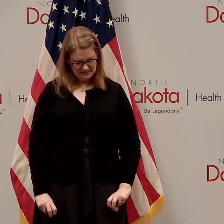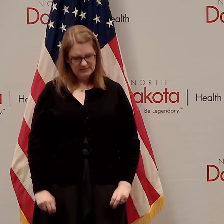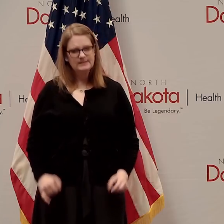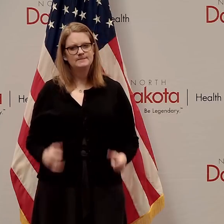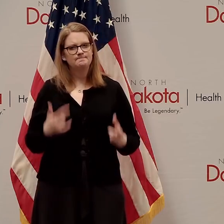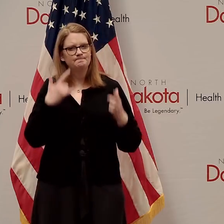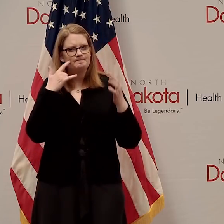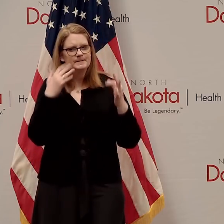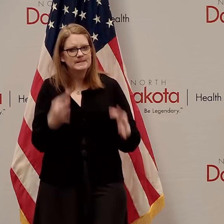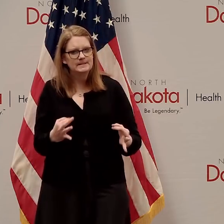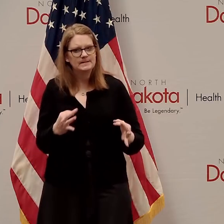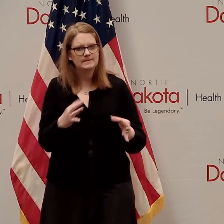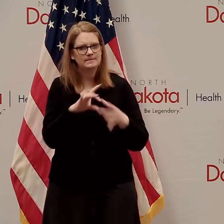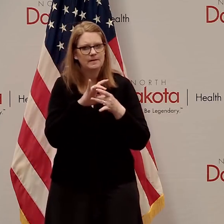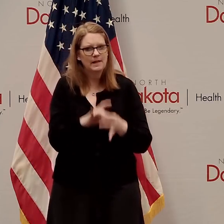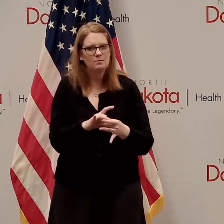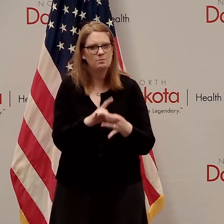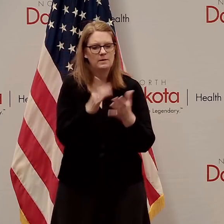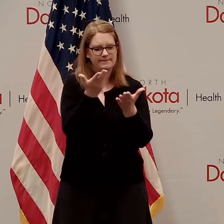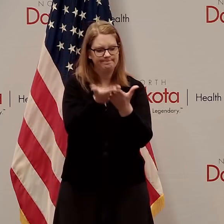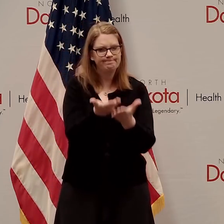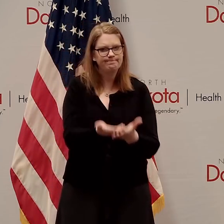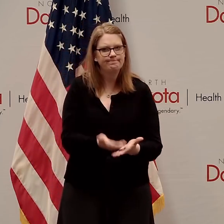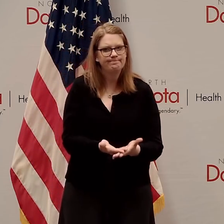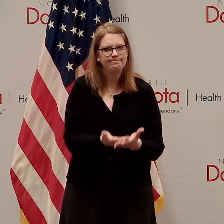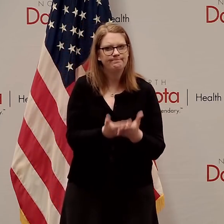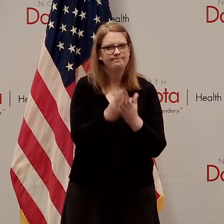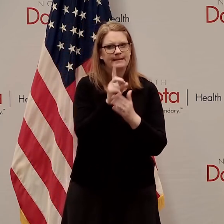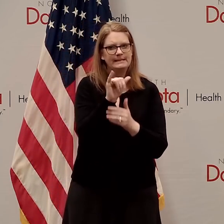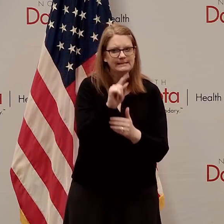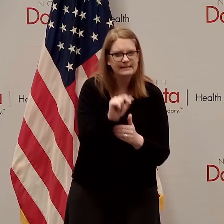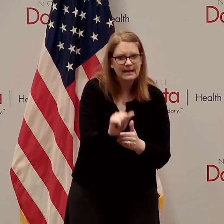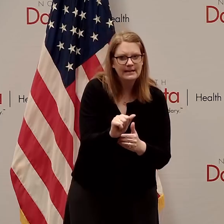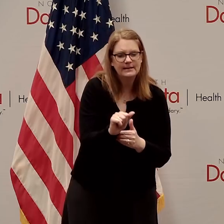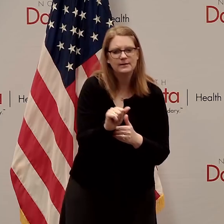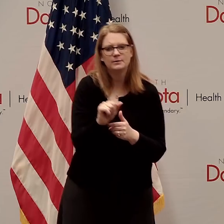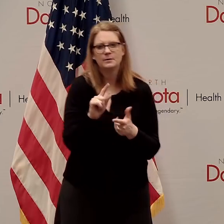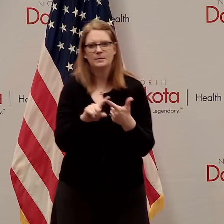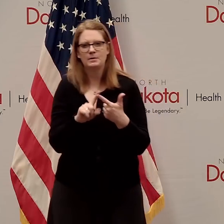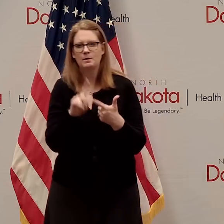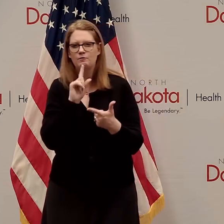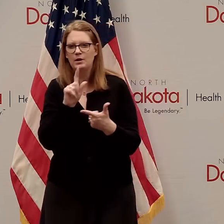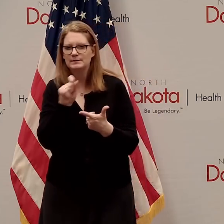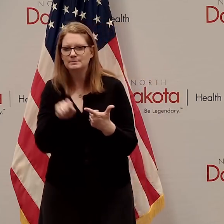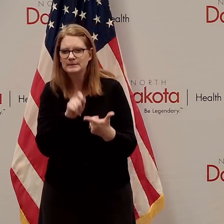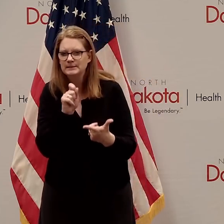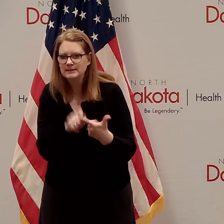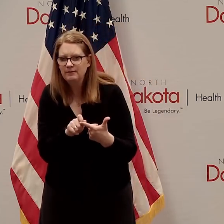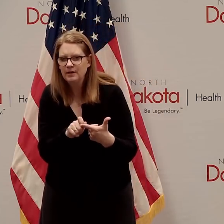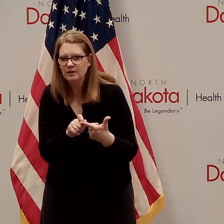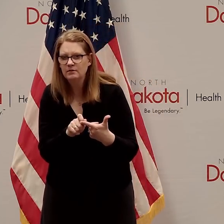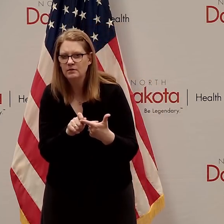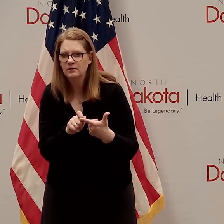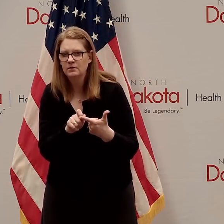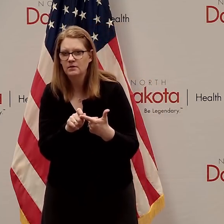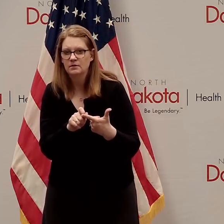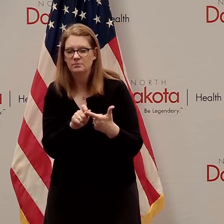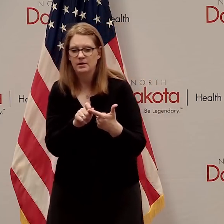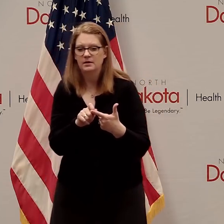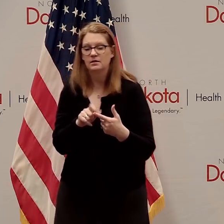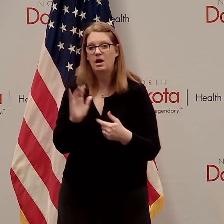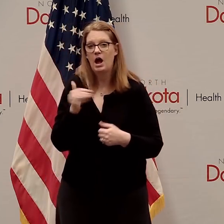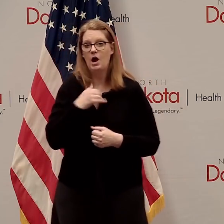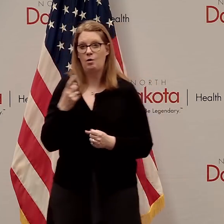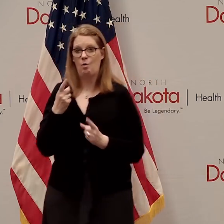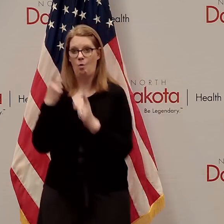beginning, based on data. We're taking a measured approach. We're trying to be very targeted with the overarching goal of two things: